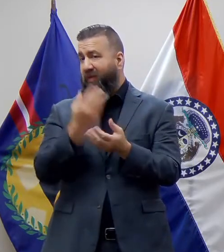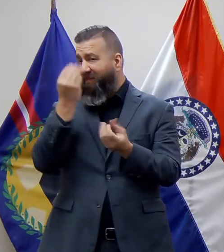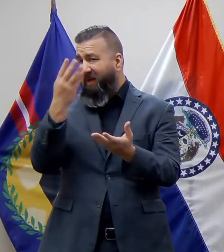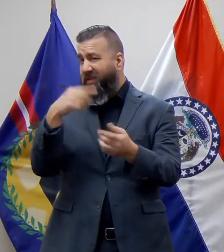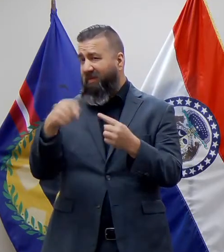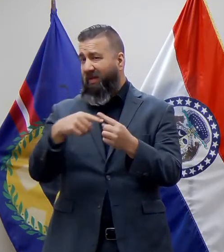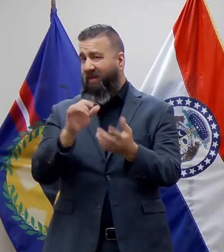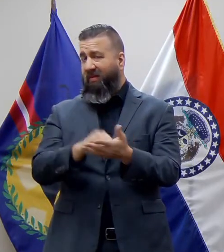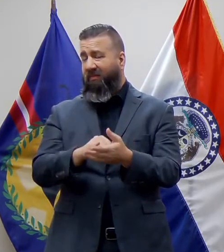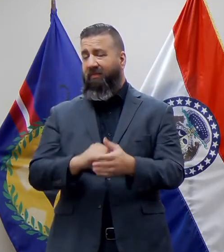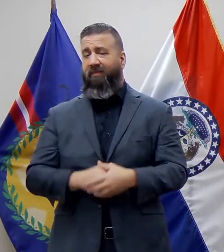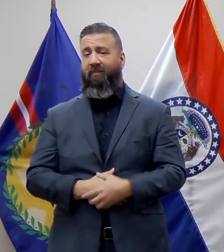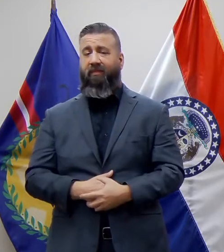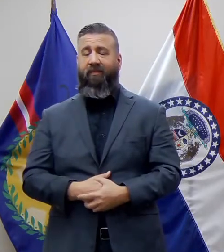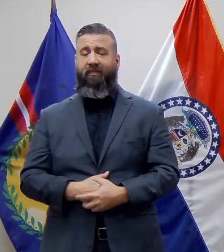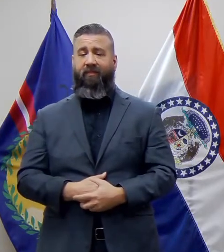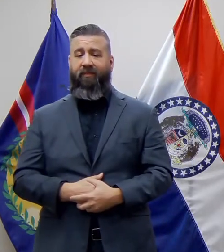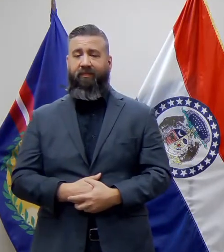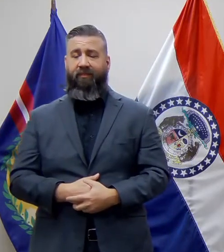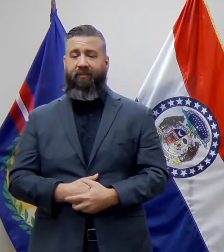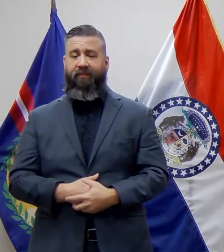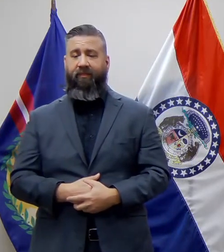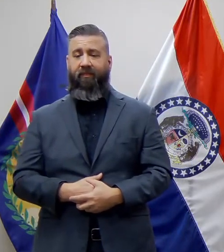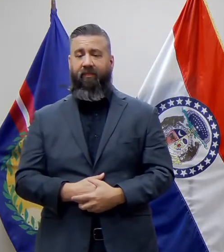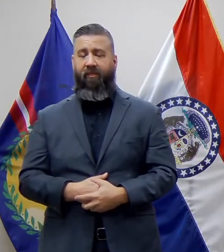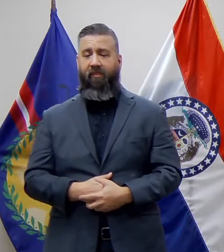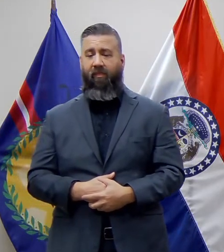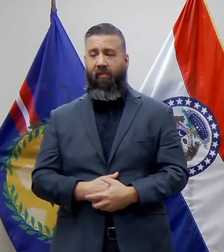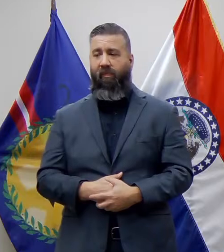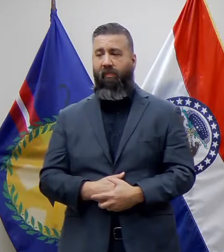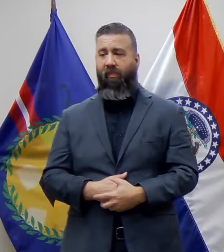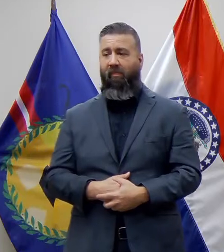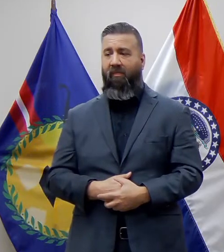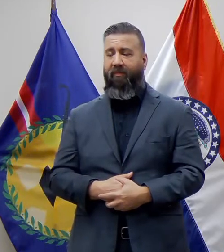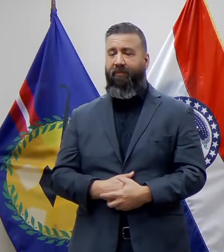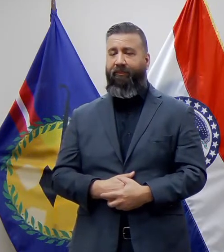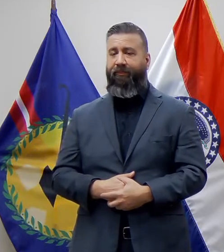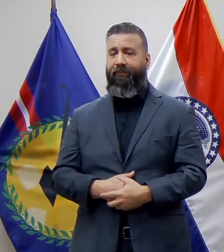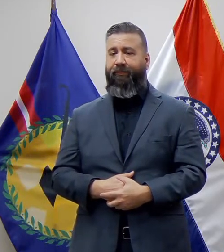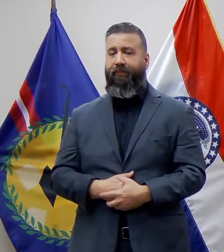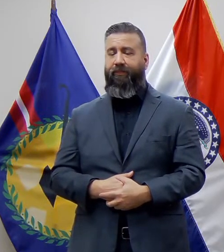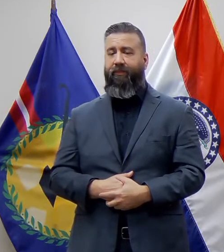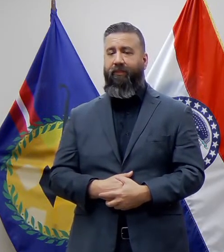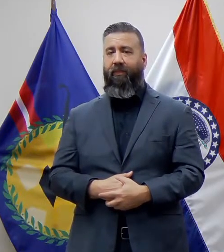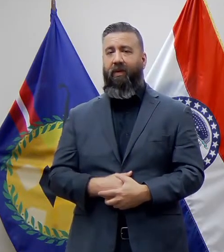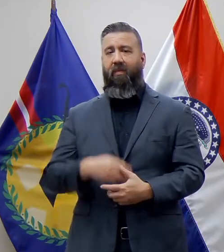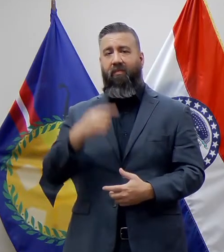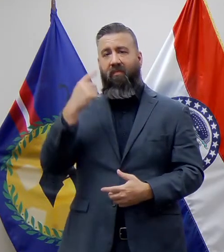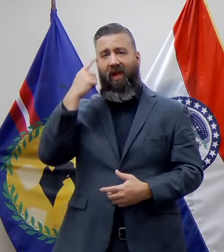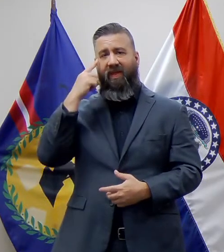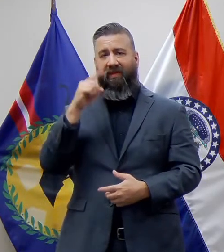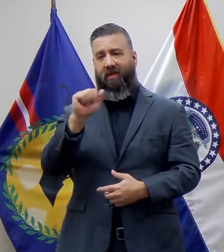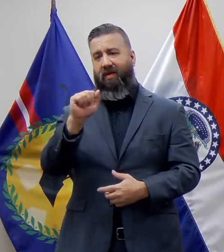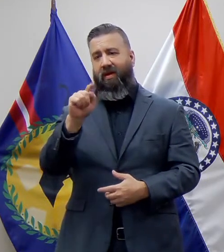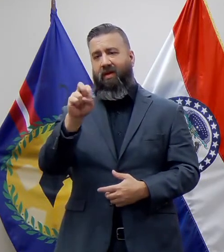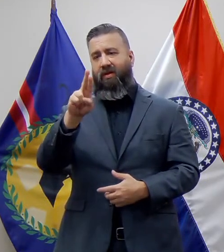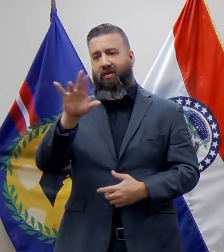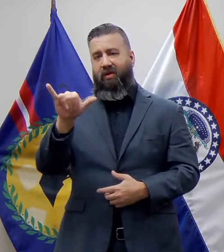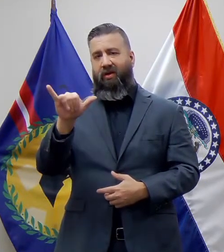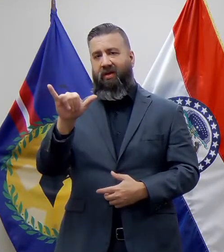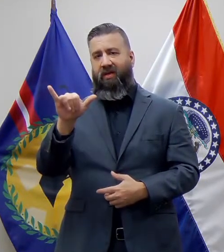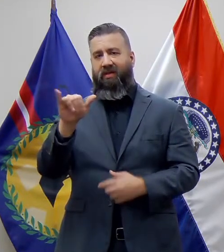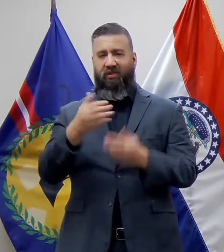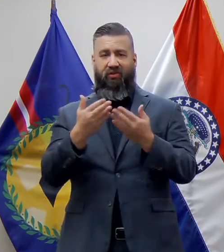there? Question about the mask mandate and the Attorney General's lawsuit. I think the Attorney General is going to be busy filing lawsuits all